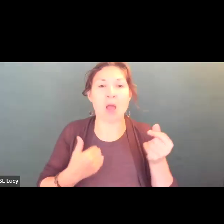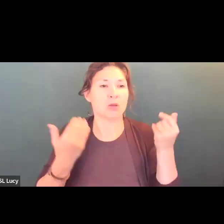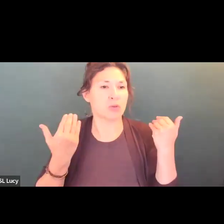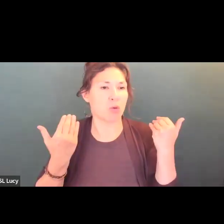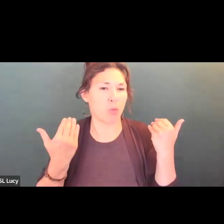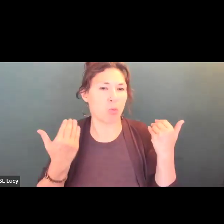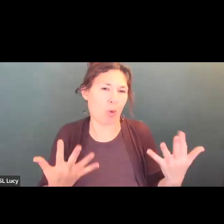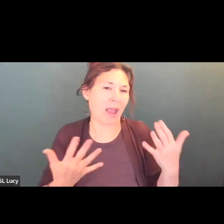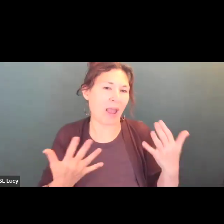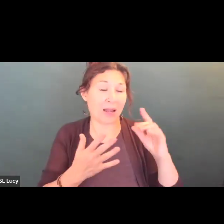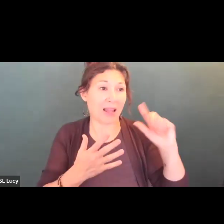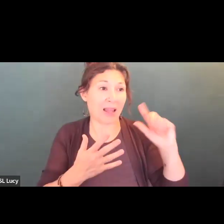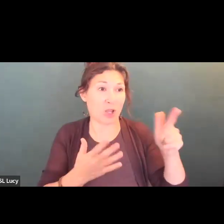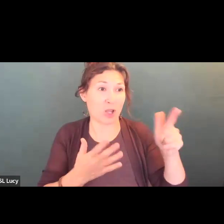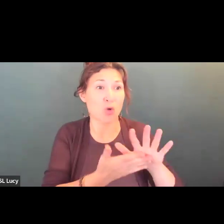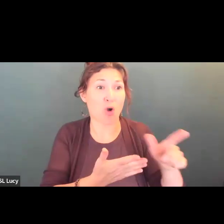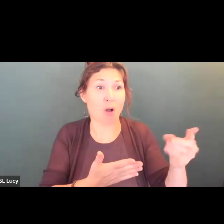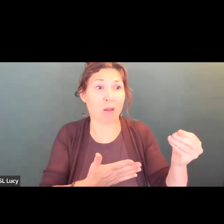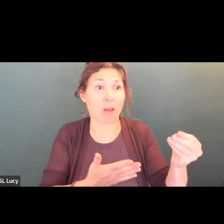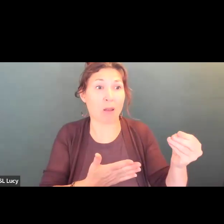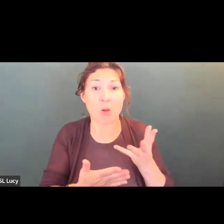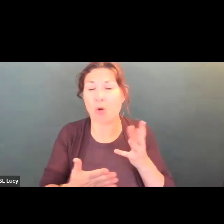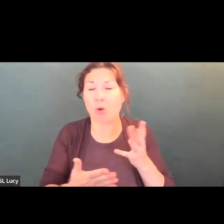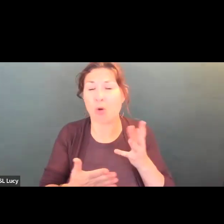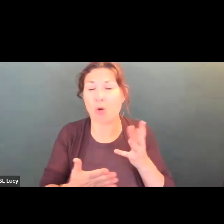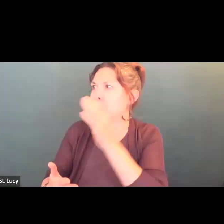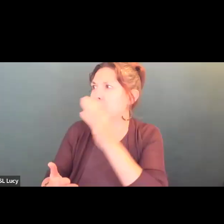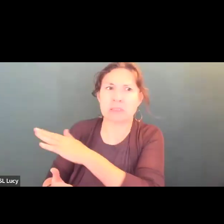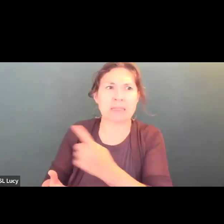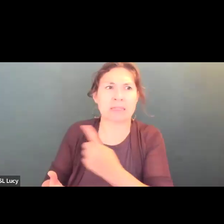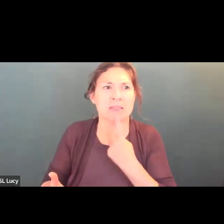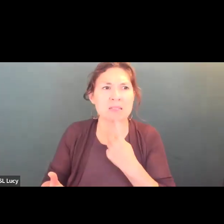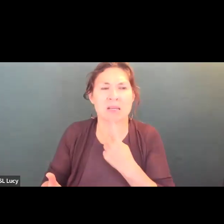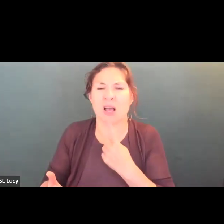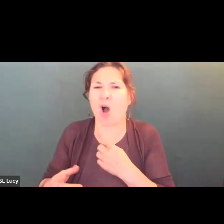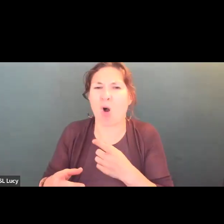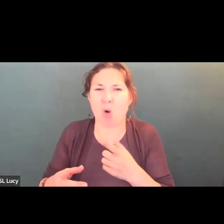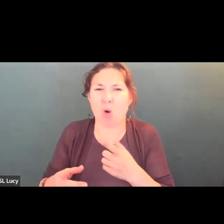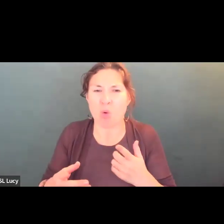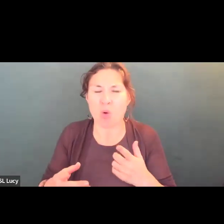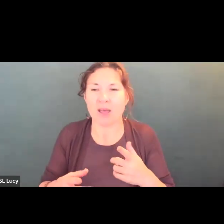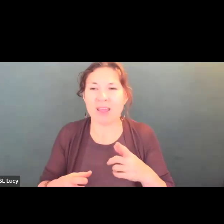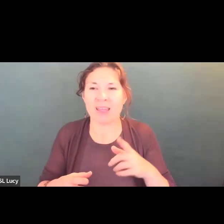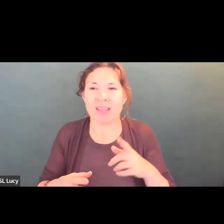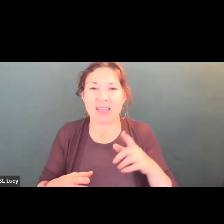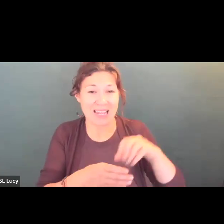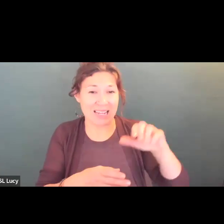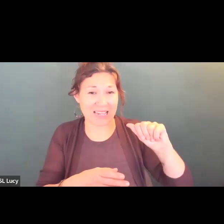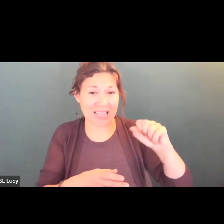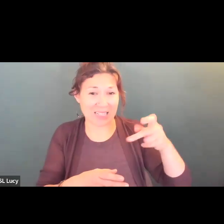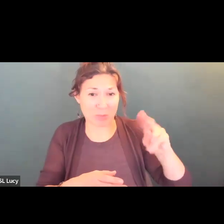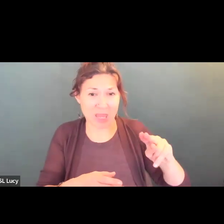know and we look and we say, oh, yep, these siblings aren't, marked as siblings in Aspen. Okay, we need to get that fixed. And